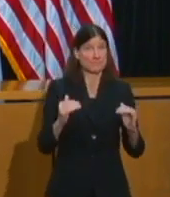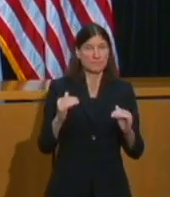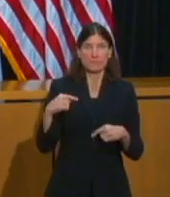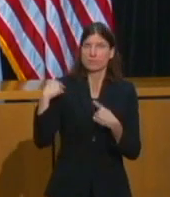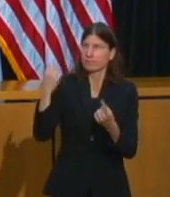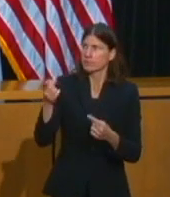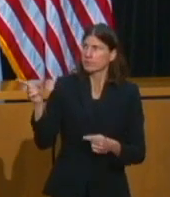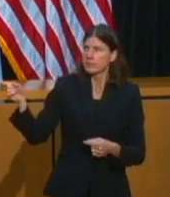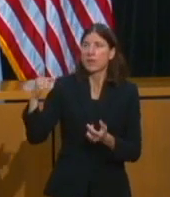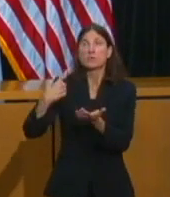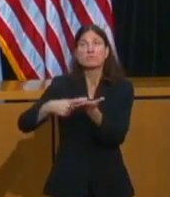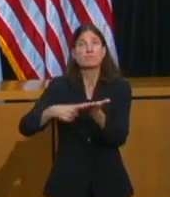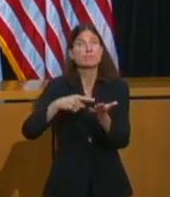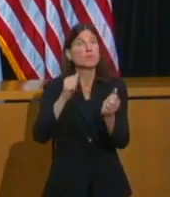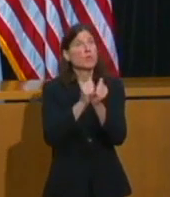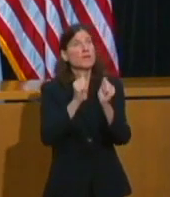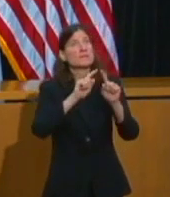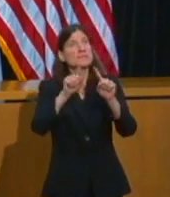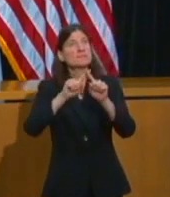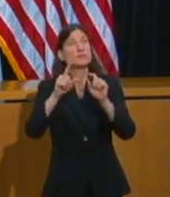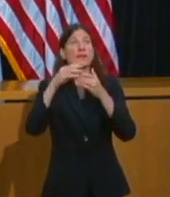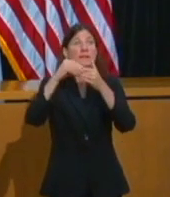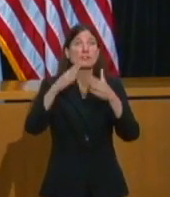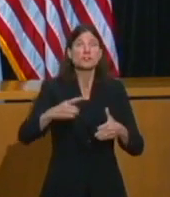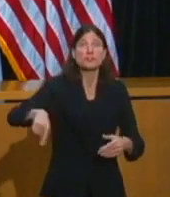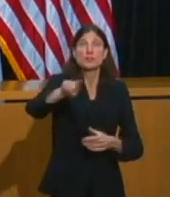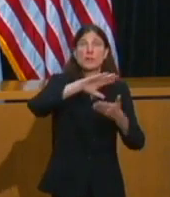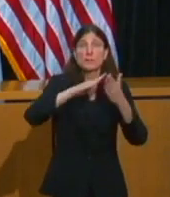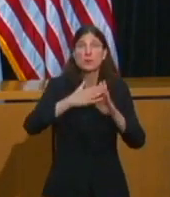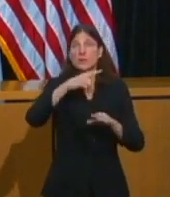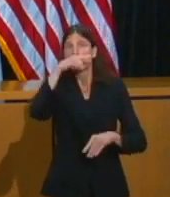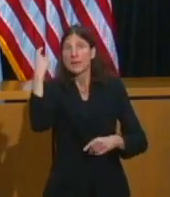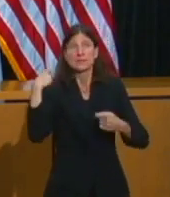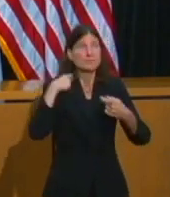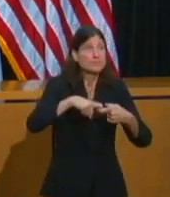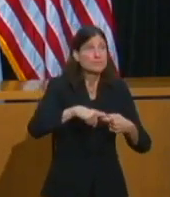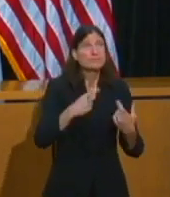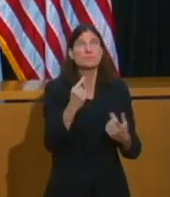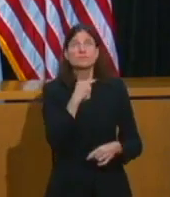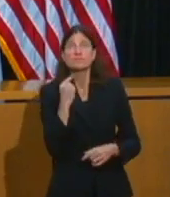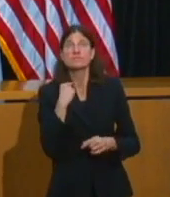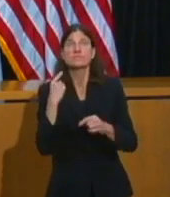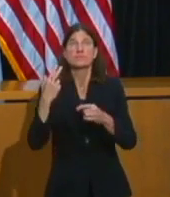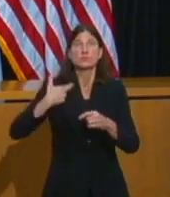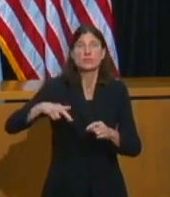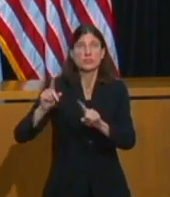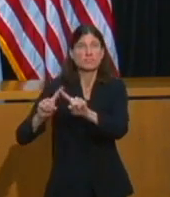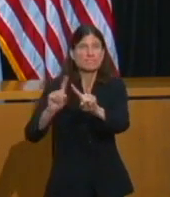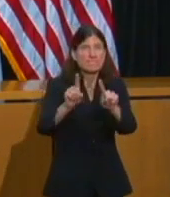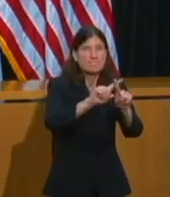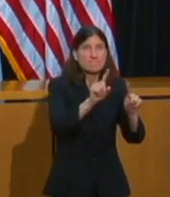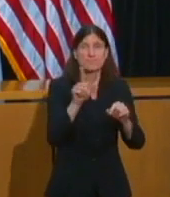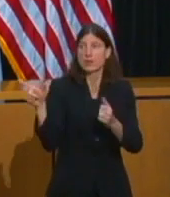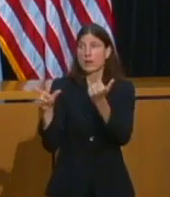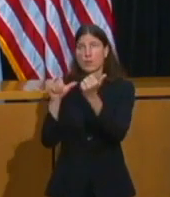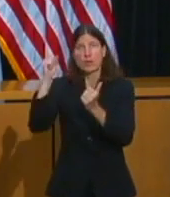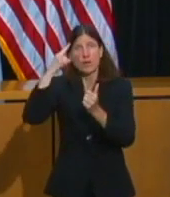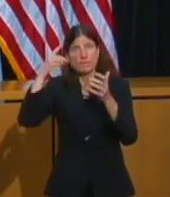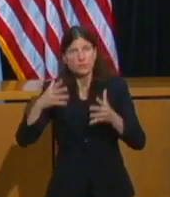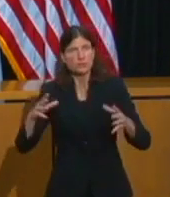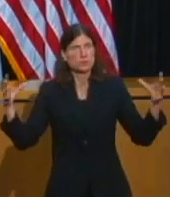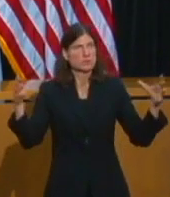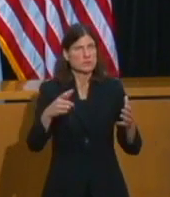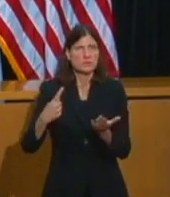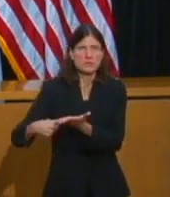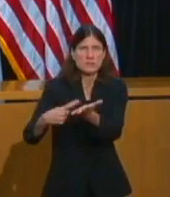safety. That dialogue has been productive, and we're working on ways to enhance transparency and accountability across